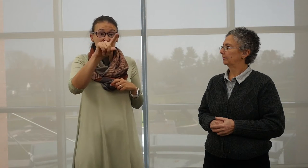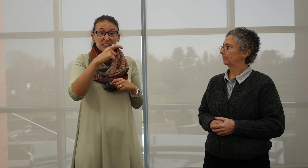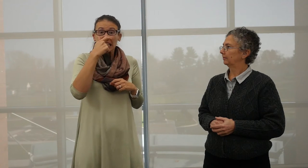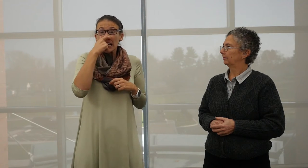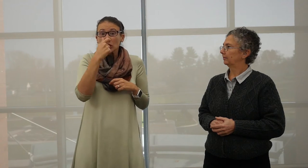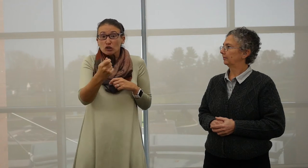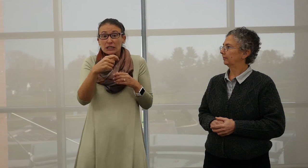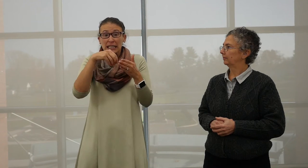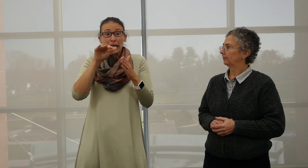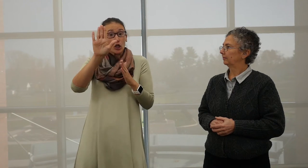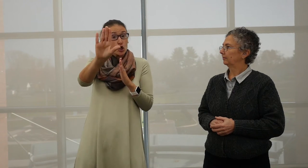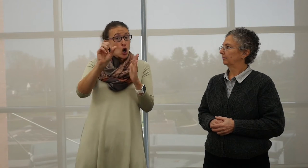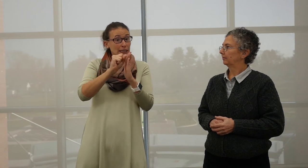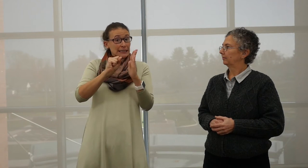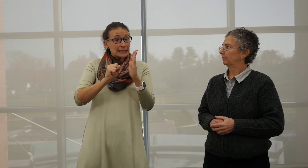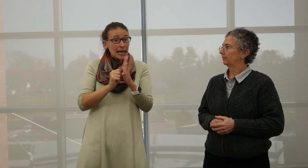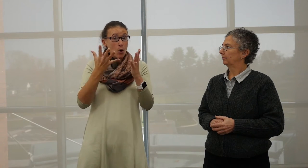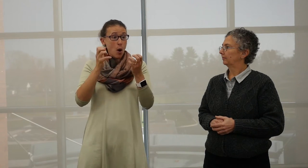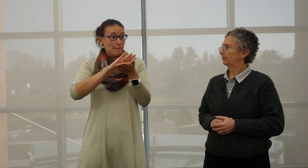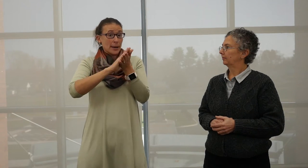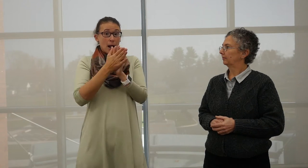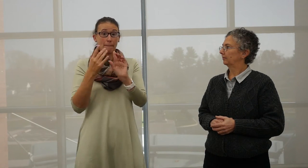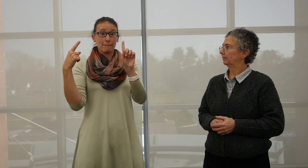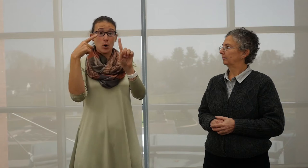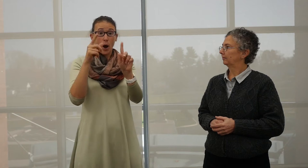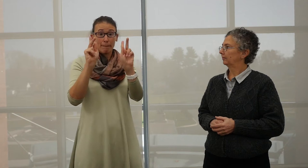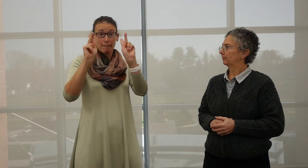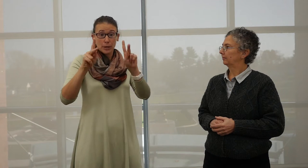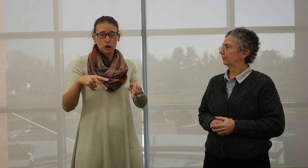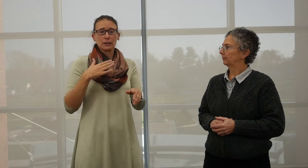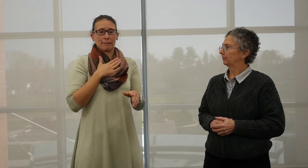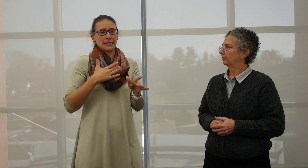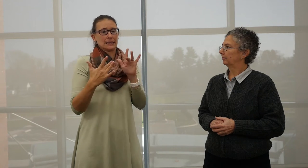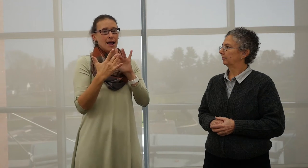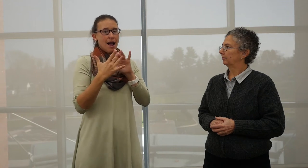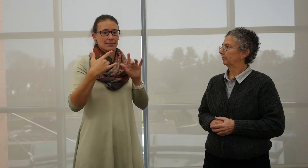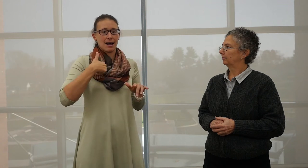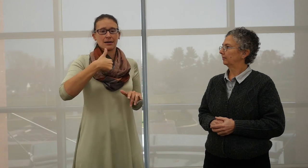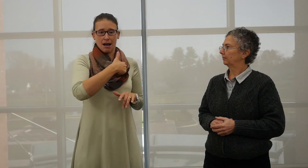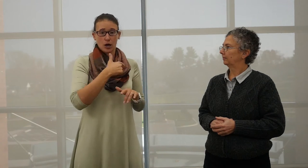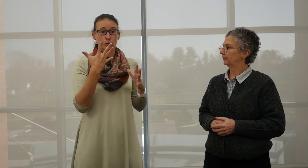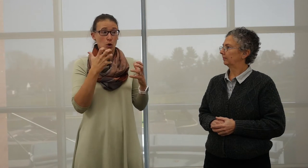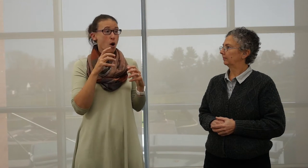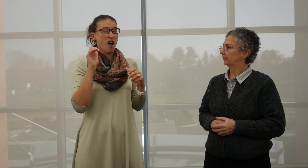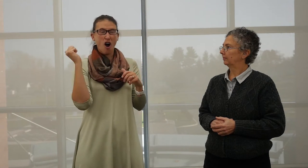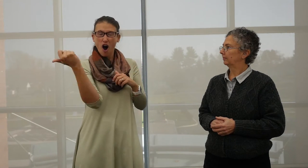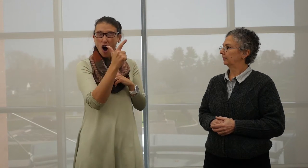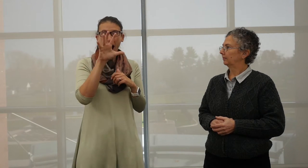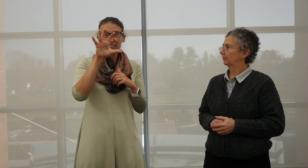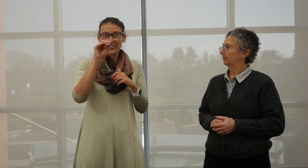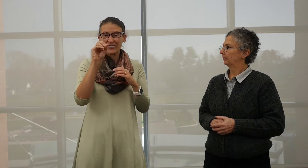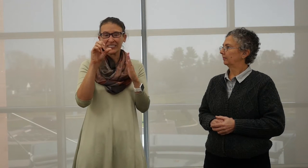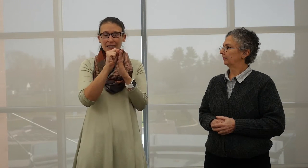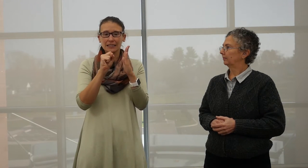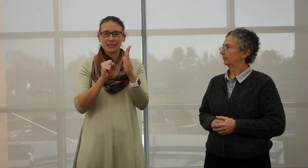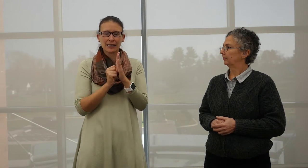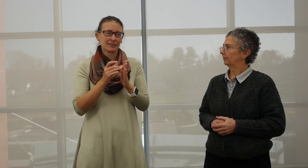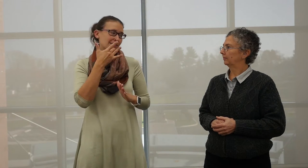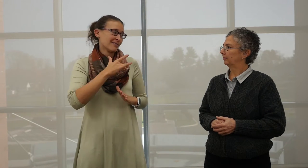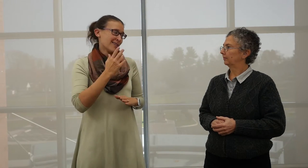If you're interested in your state becoming, if you're interested in becoming the point person in your state, we would like all